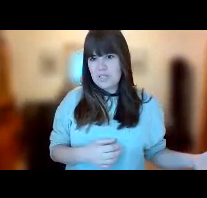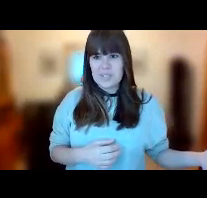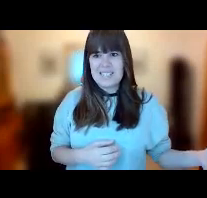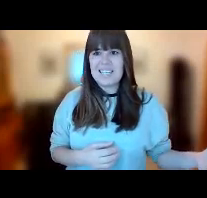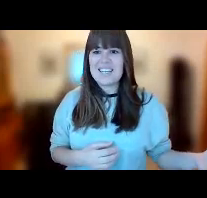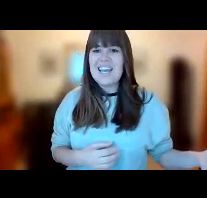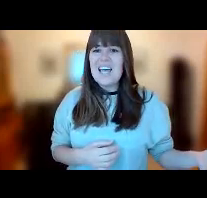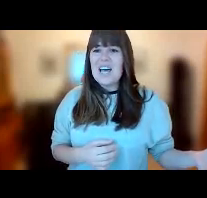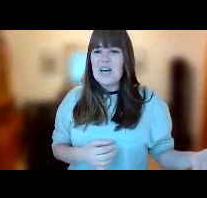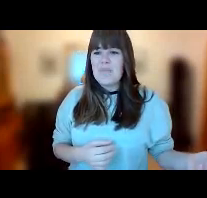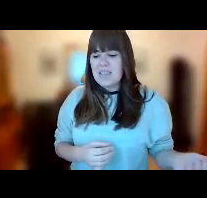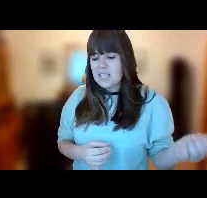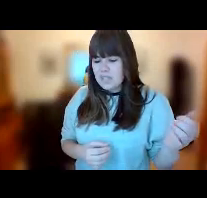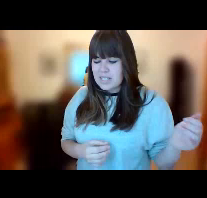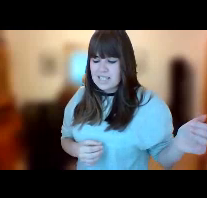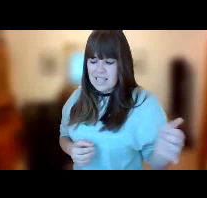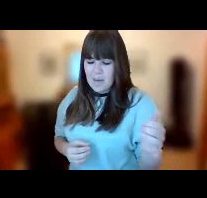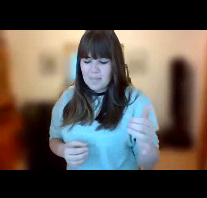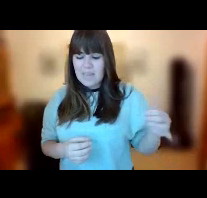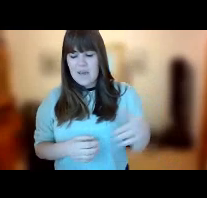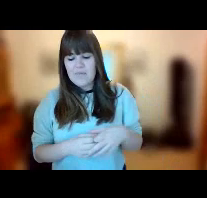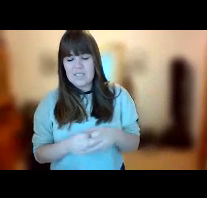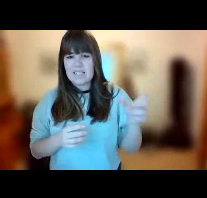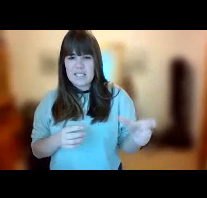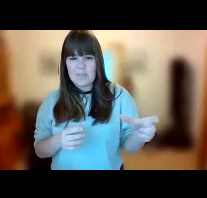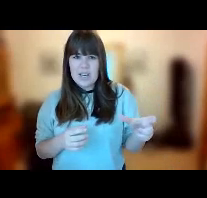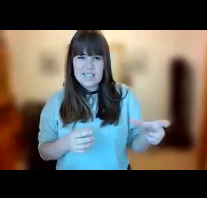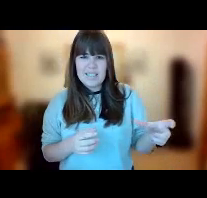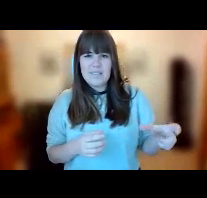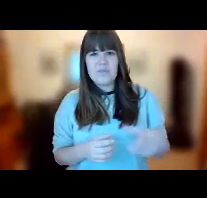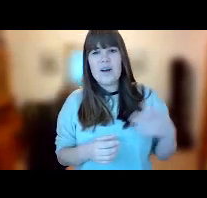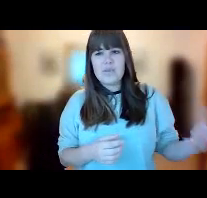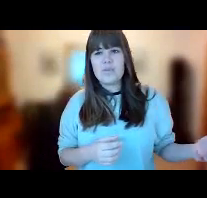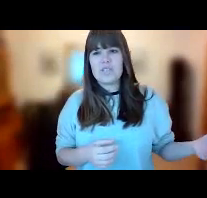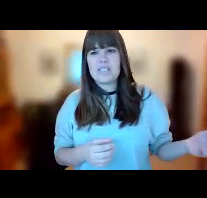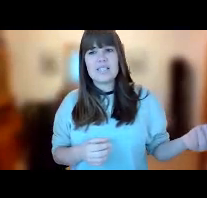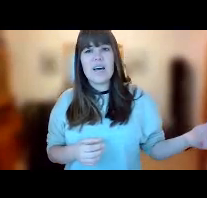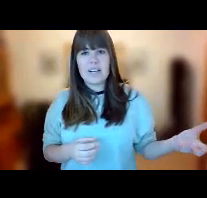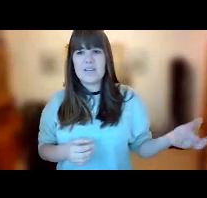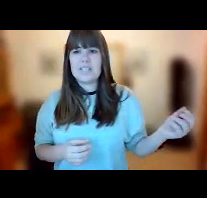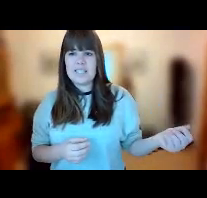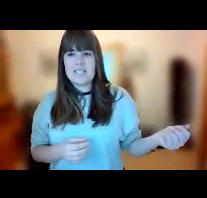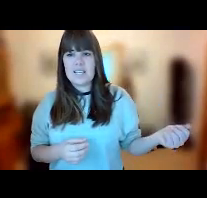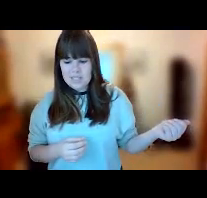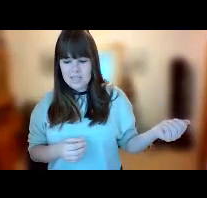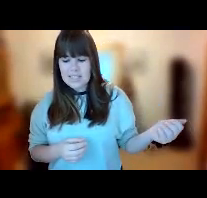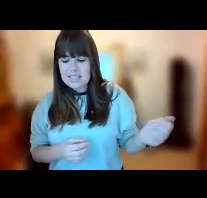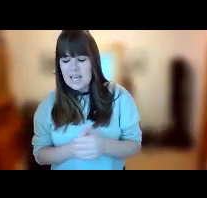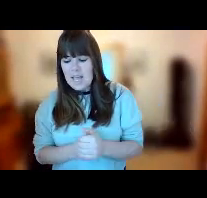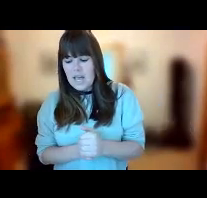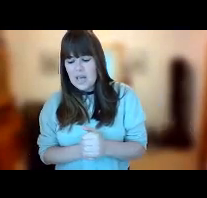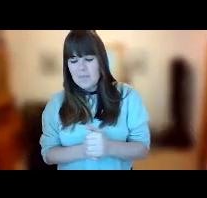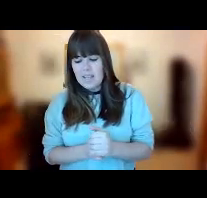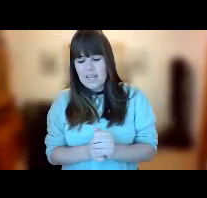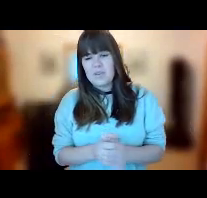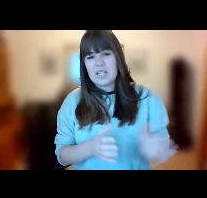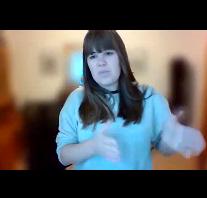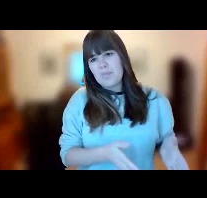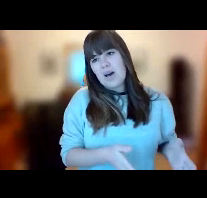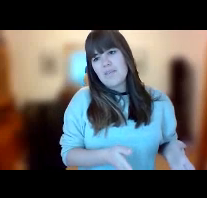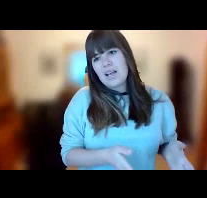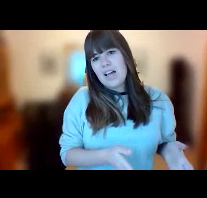person who's autistic. And that's because to them, it emphasises the person rather than more just the diagnosis and circumstance. And